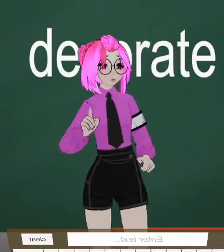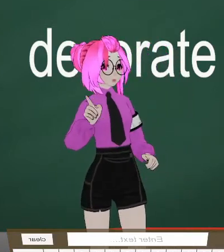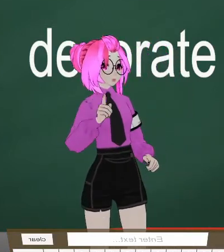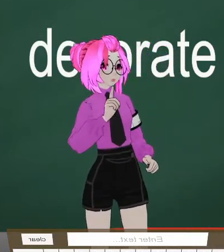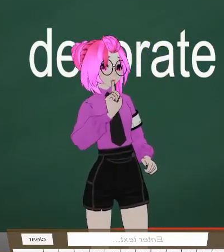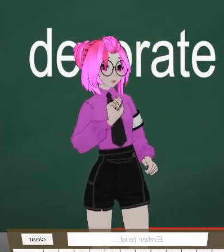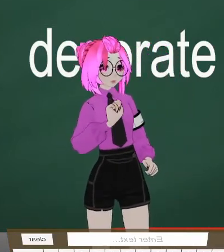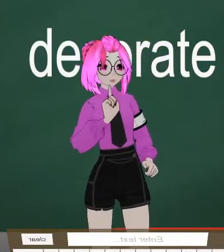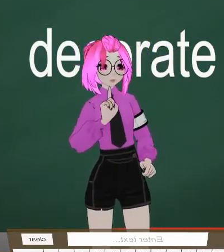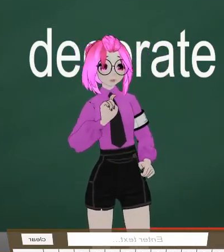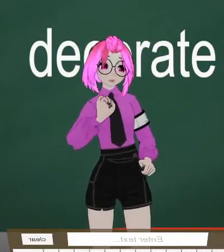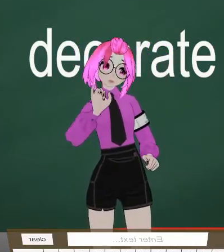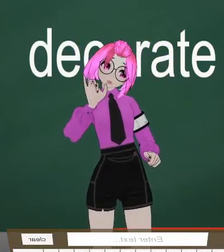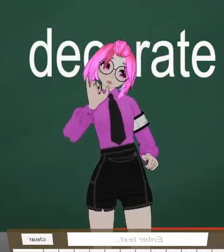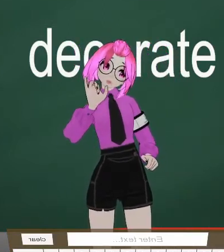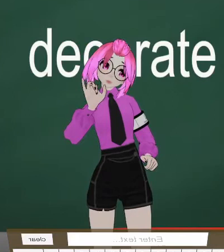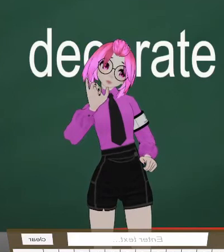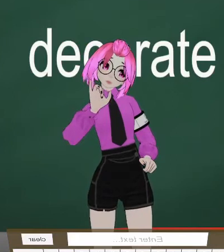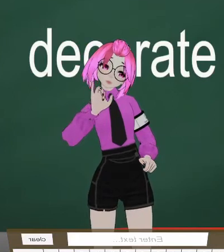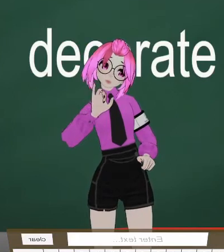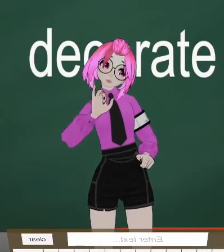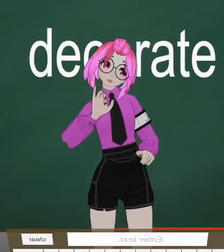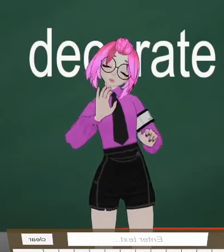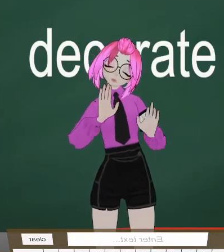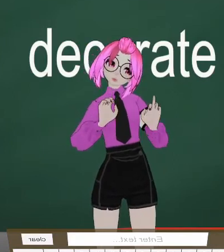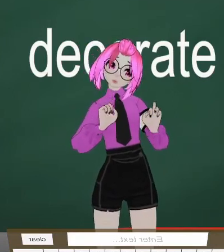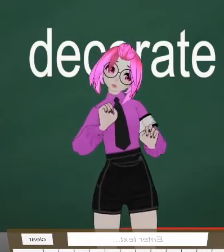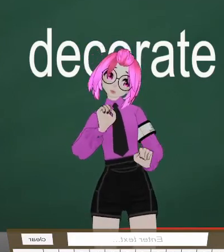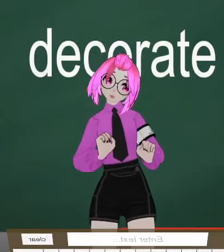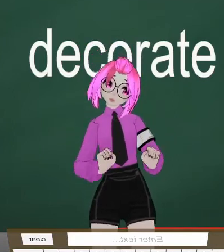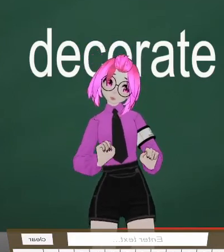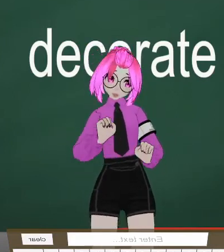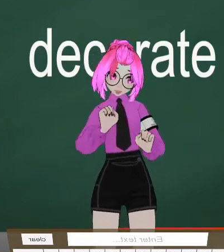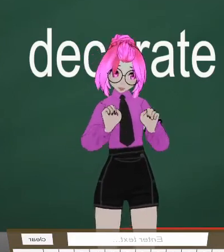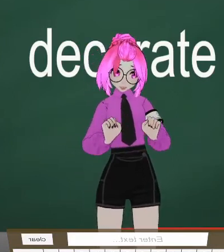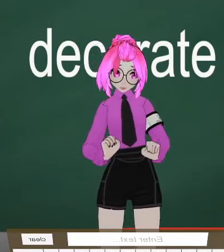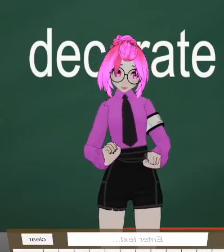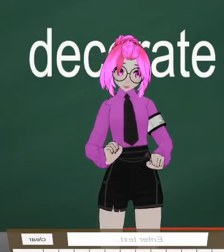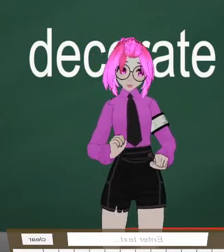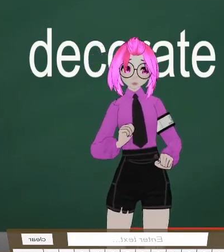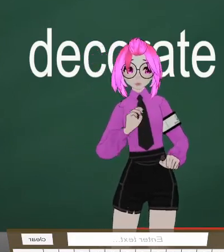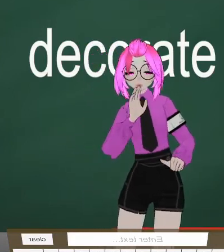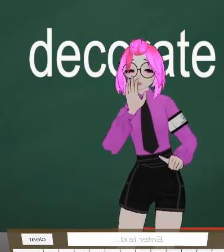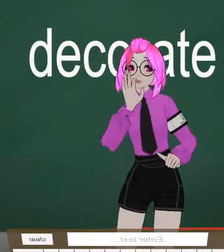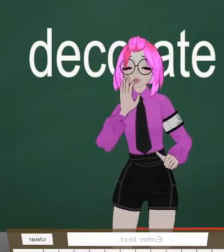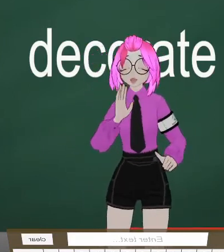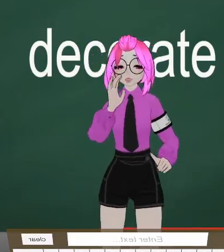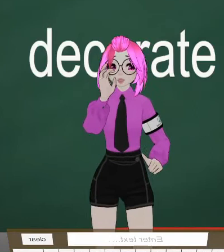also a valid where they do that like going down can you also do it like this yeah um so that